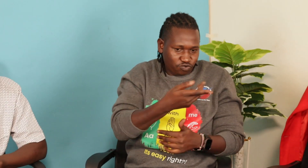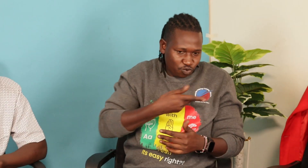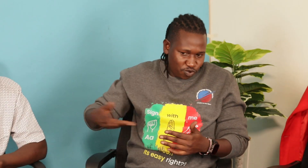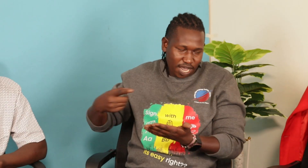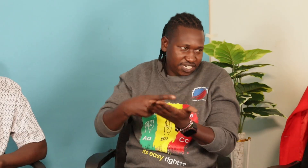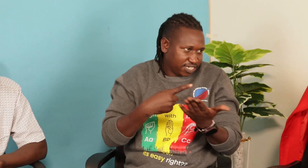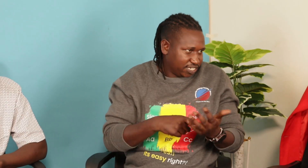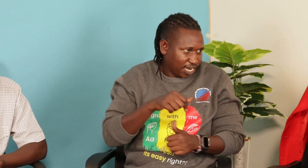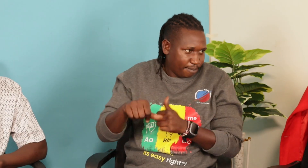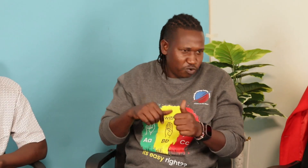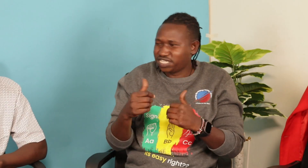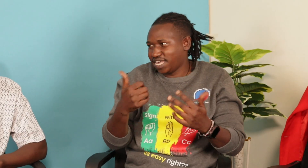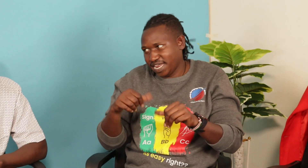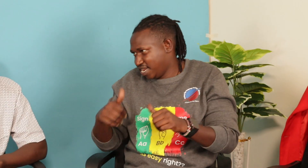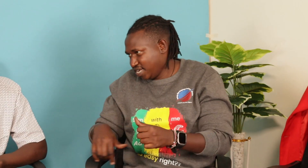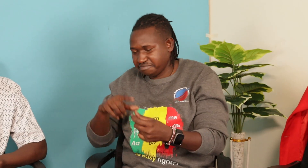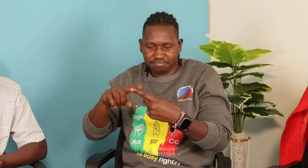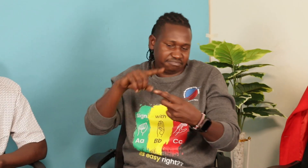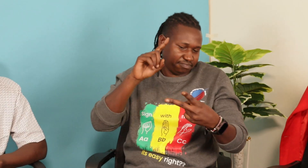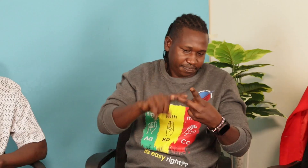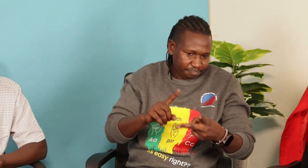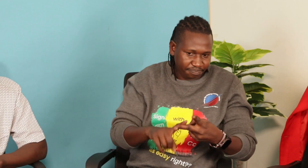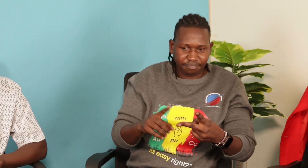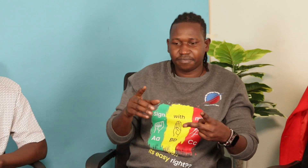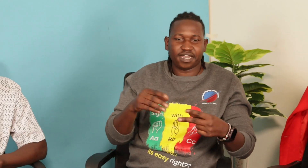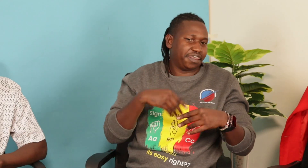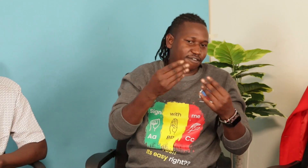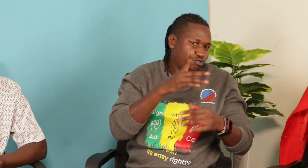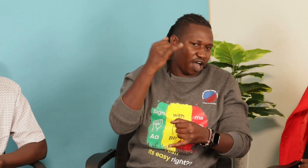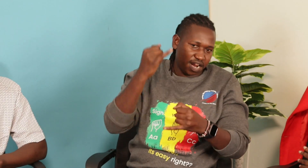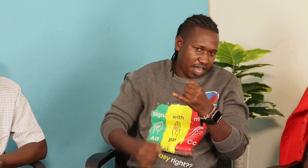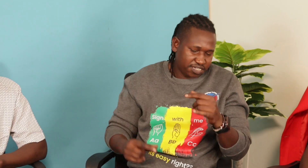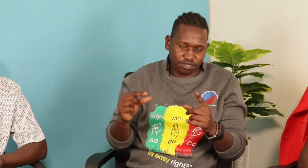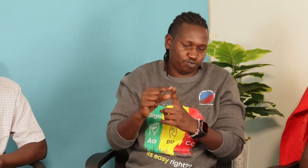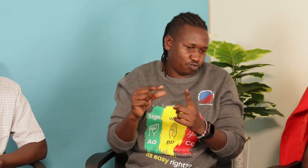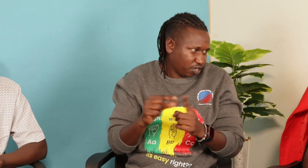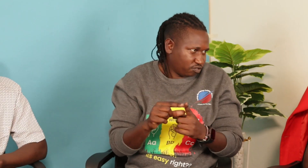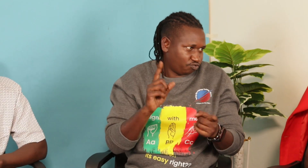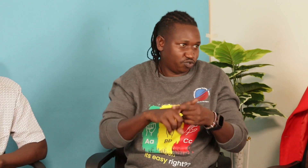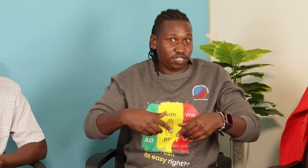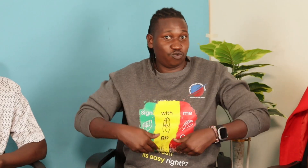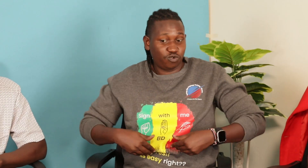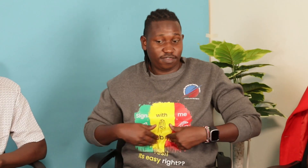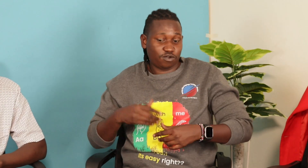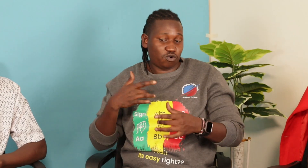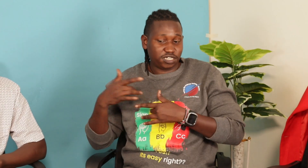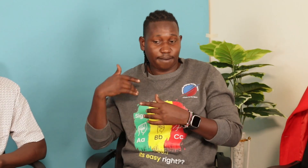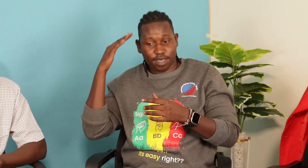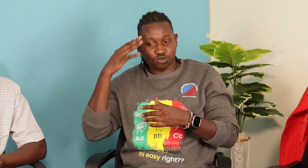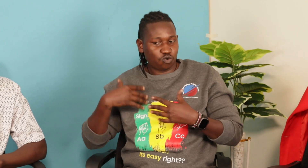solution of a solution which we have discussed about, and you can give a takeaway, the last words